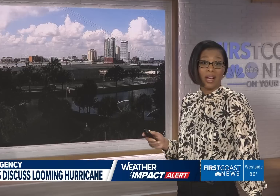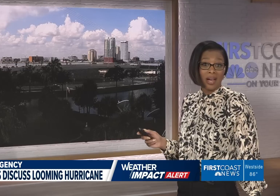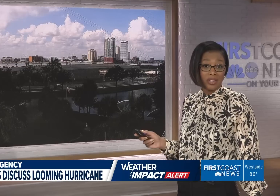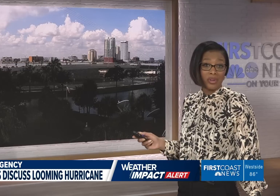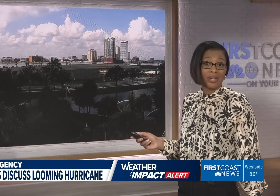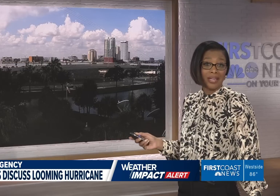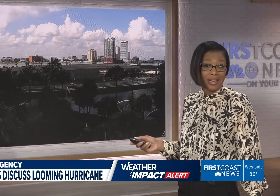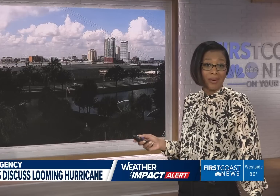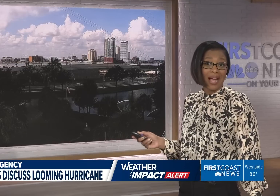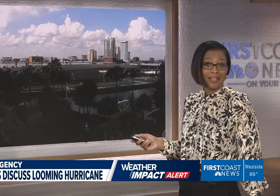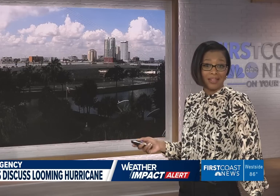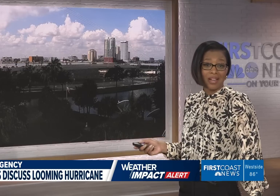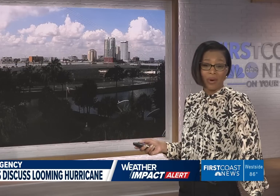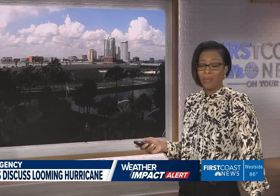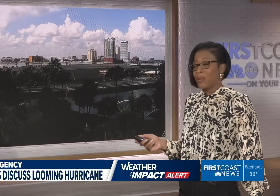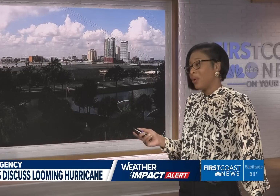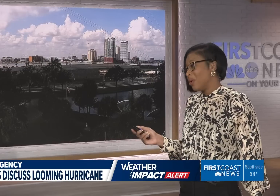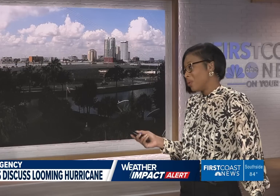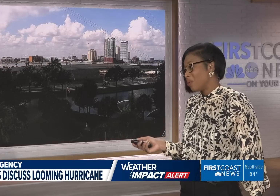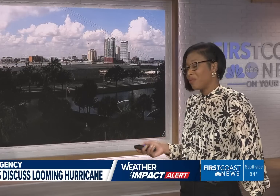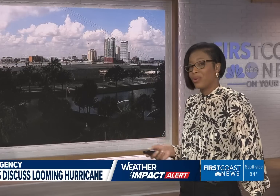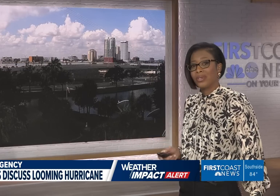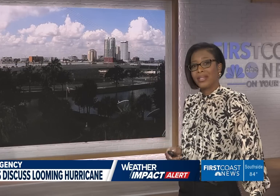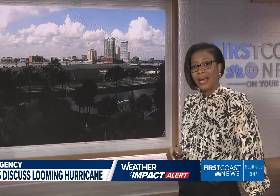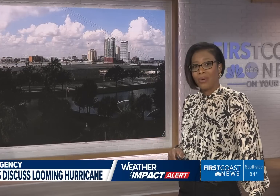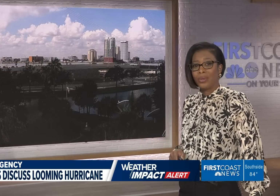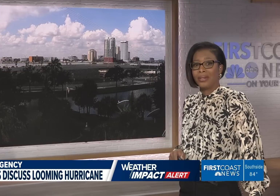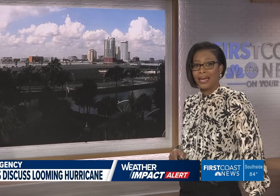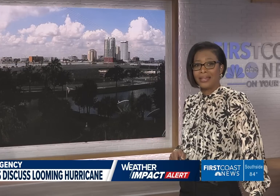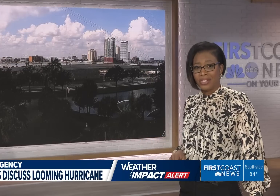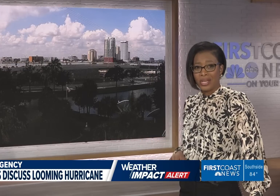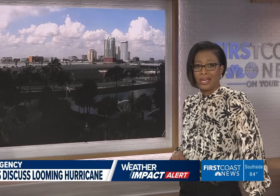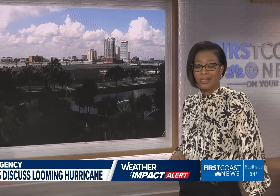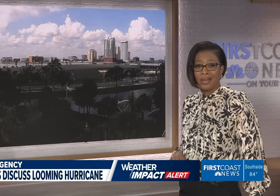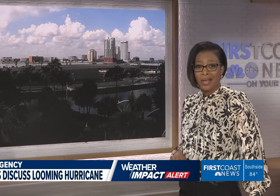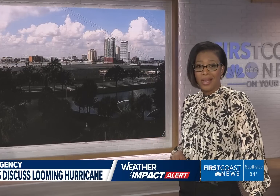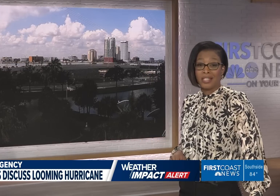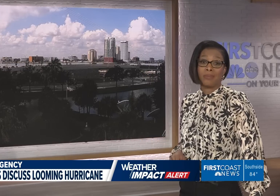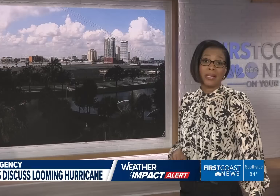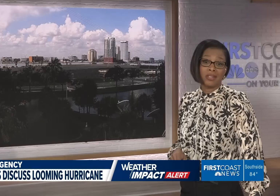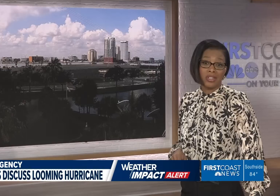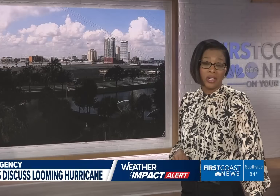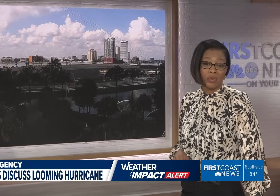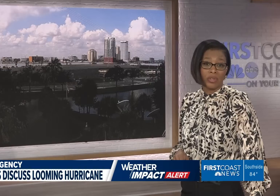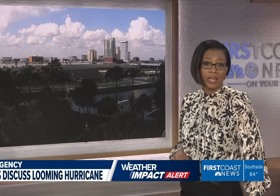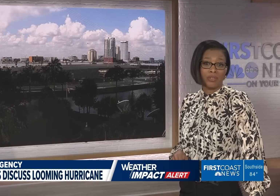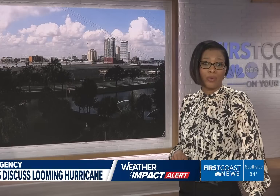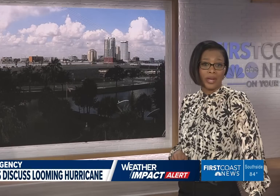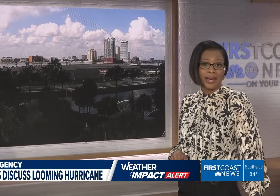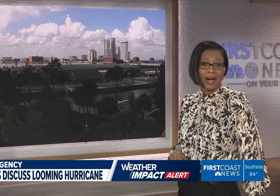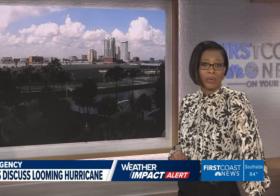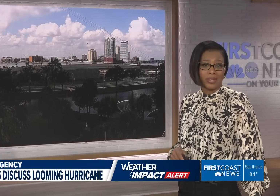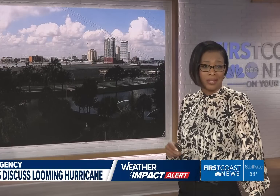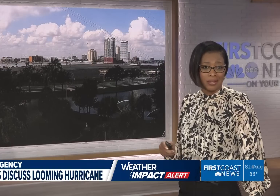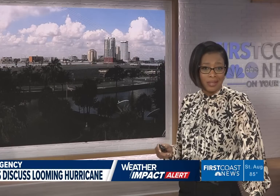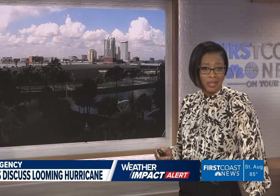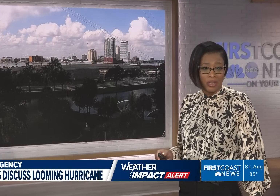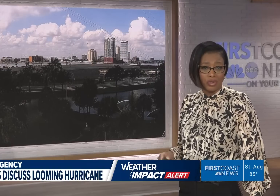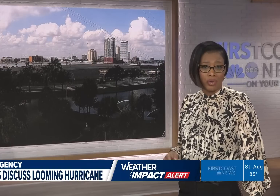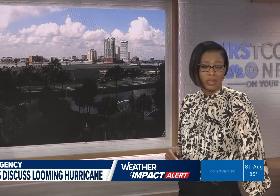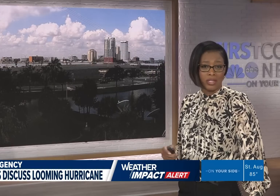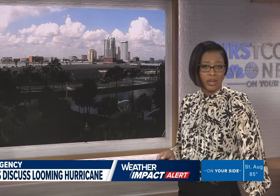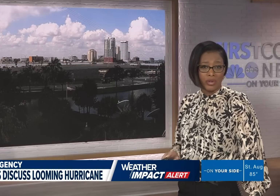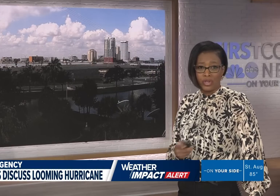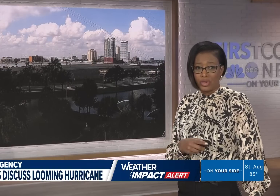now. Skies are clear at this hour, but we all know, of course, that will likely change. It's expected to change over the next 48 hours as